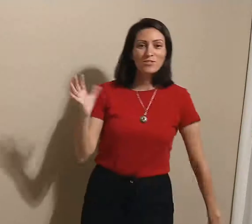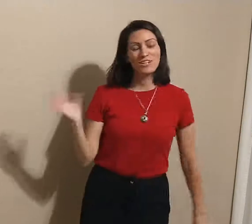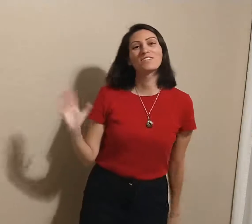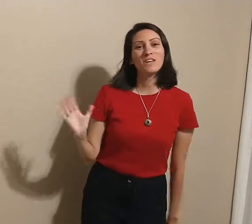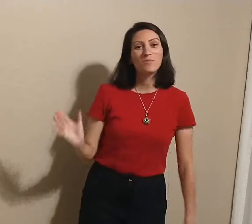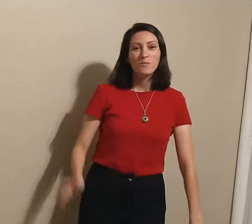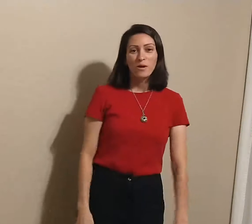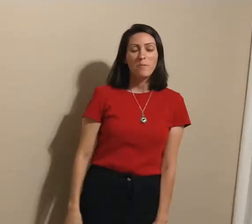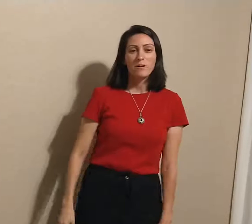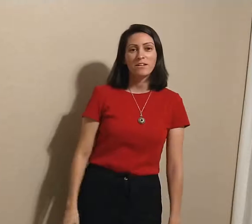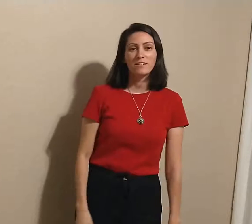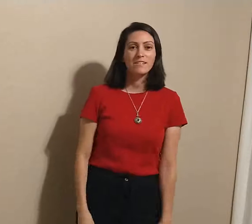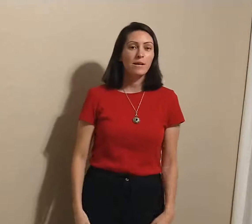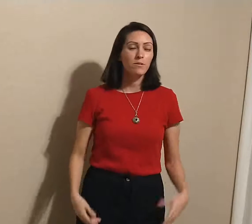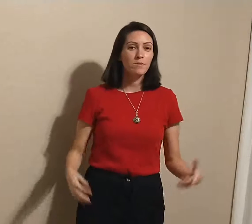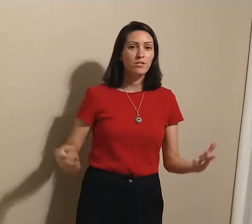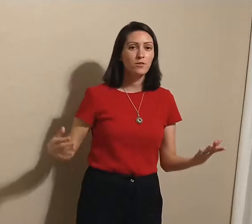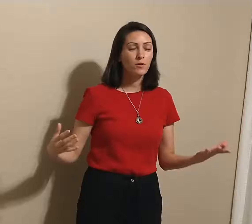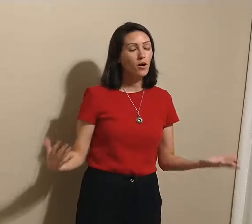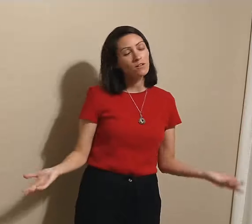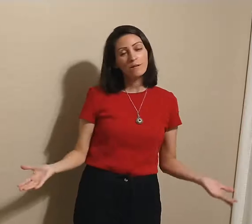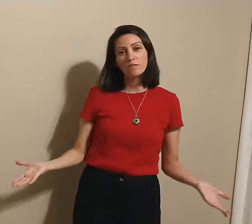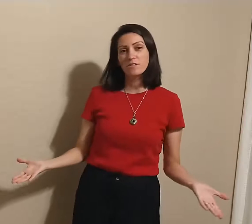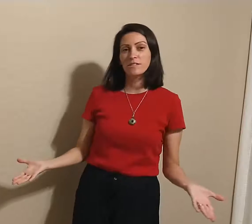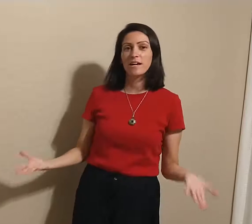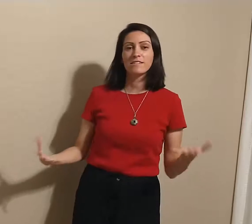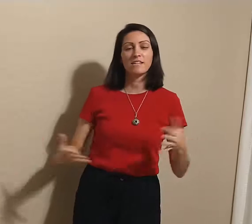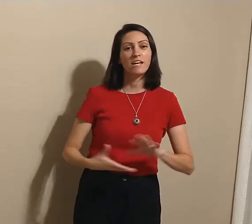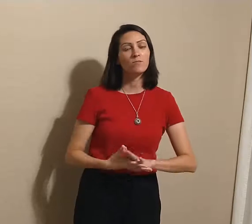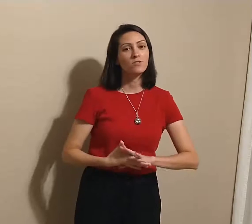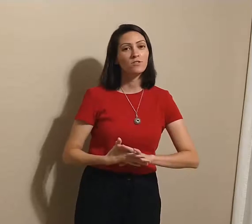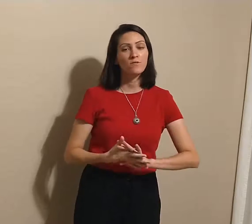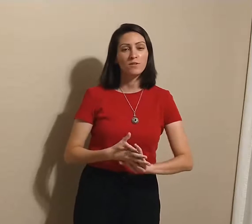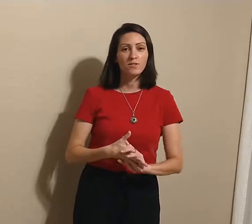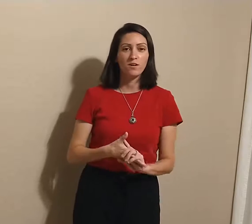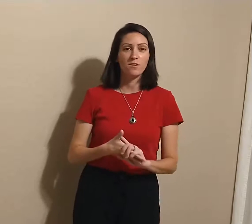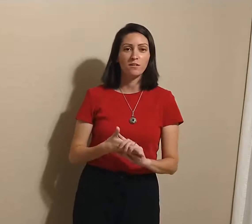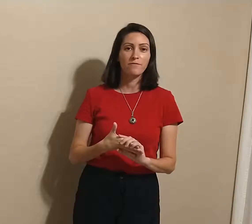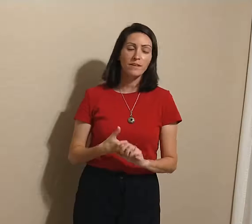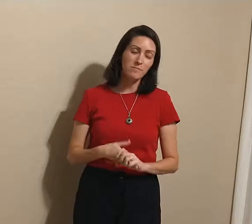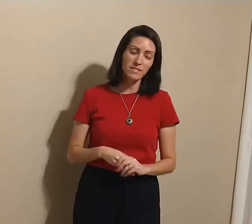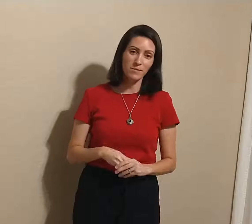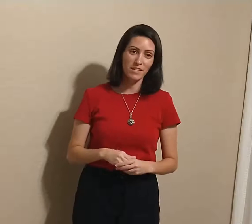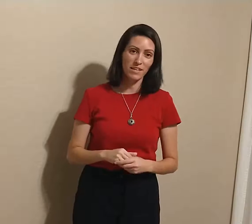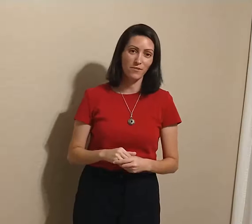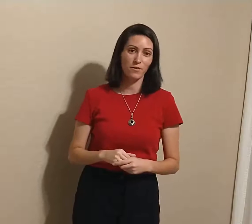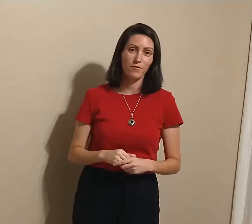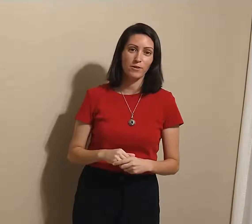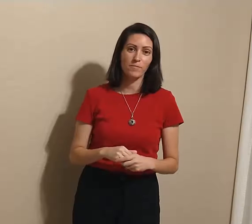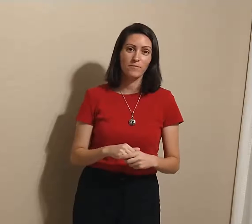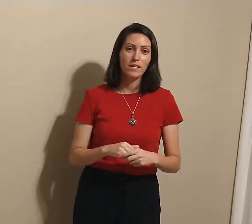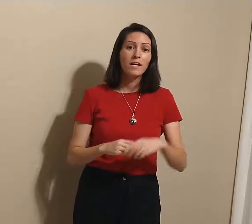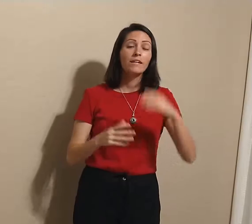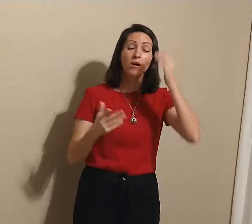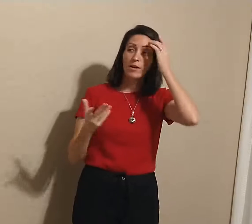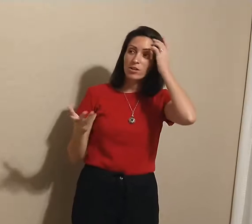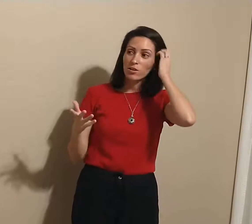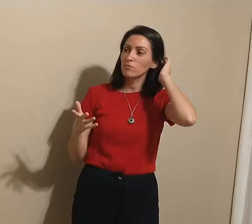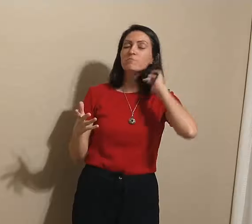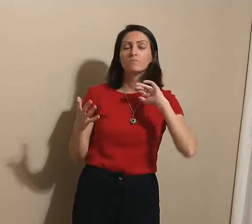Hello, Trailside Ward Primary. Today I'm going to be showing you all of my little signs and hand motions for the song, Families Can Be Together Forever. Now I know